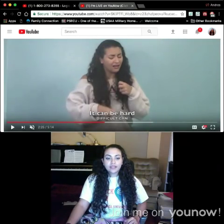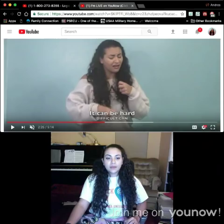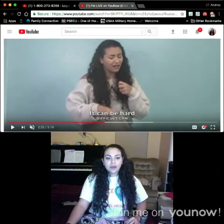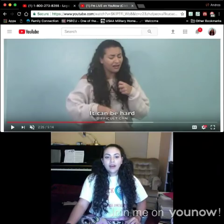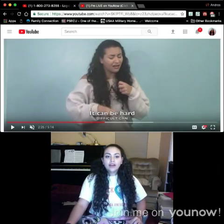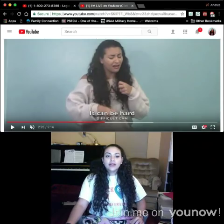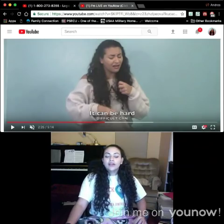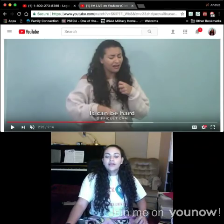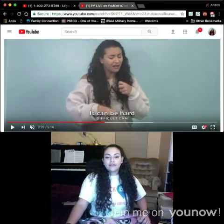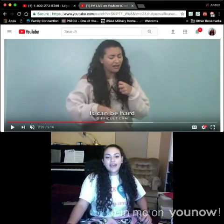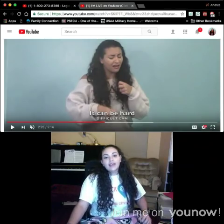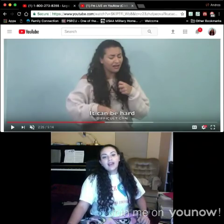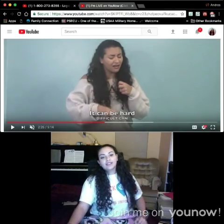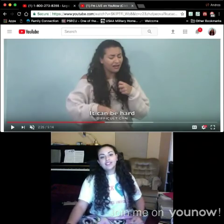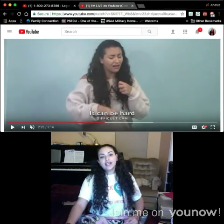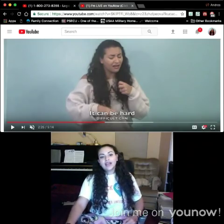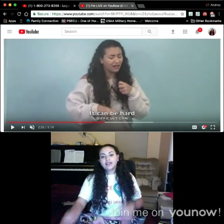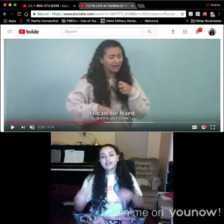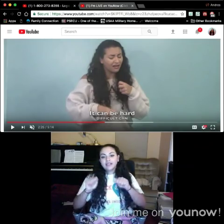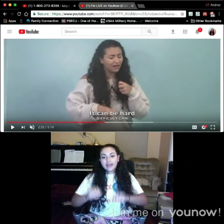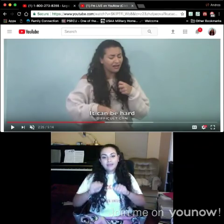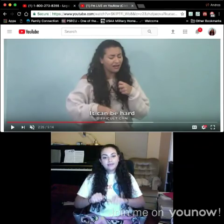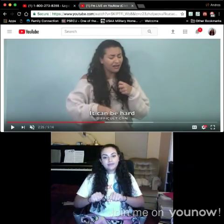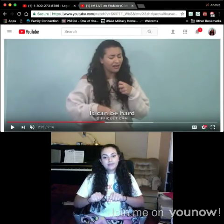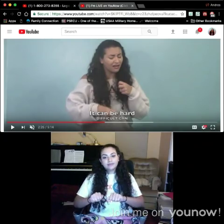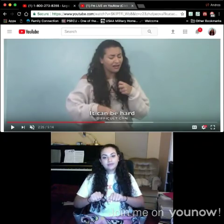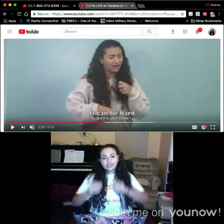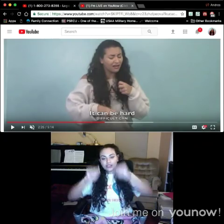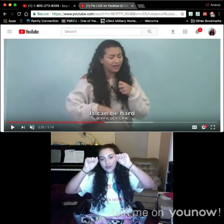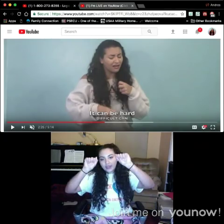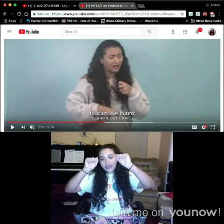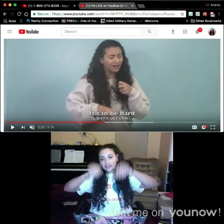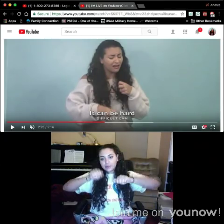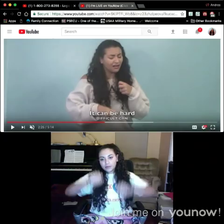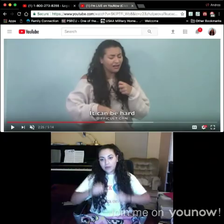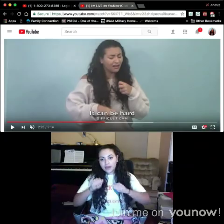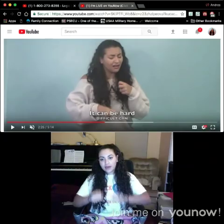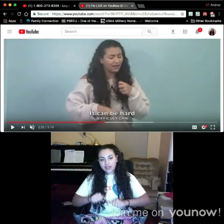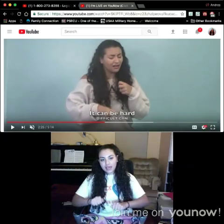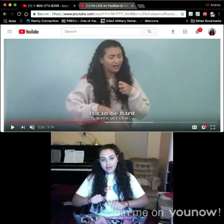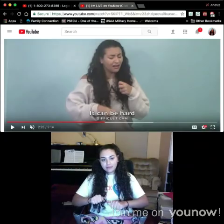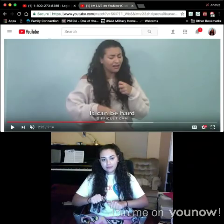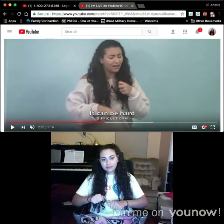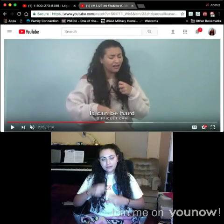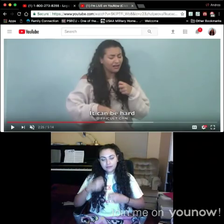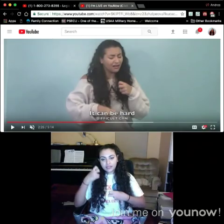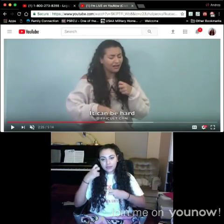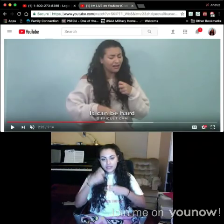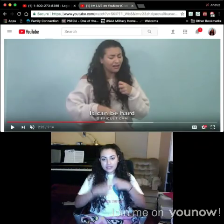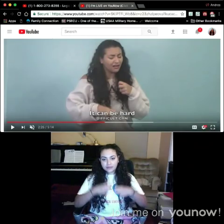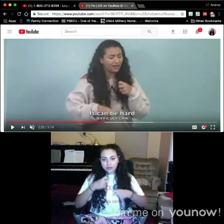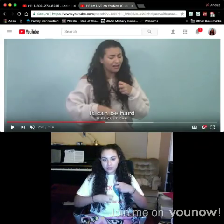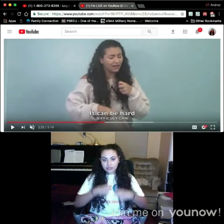It can be hard. For that, I just signed can, which is 2 A hand shapes, bring them down. Can